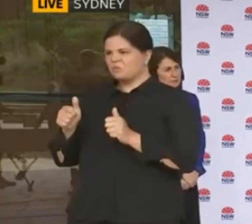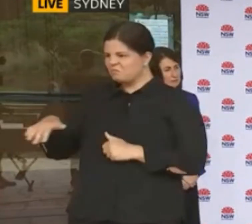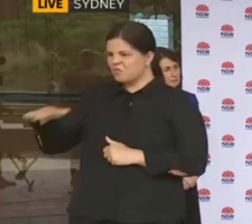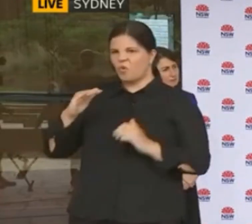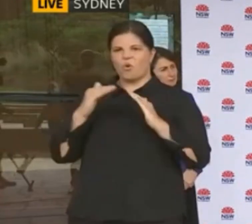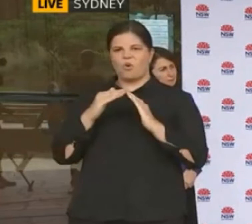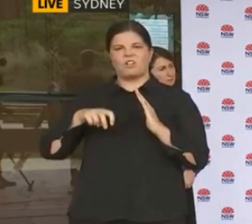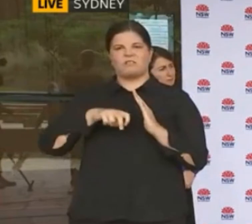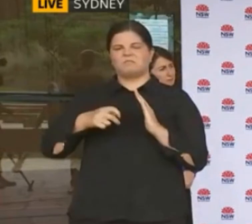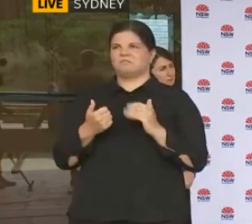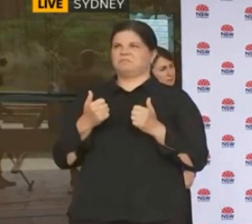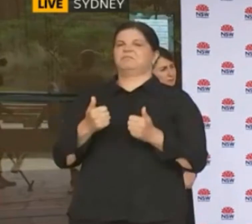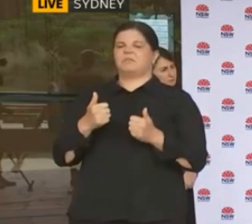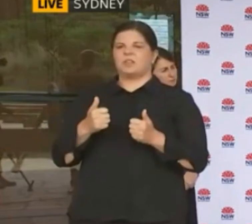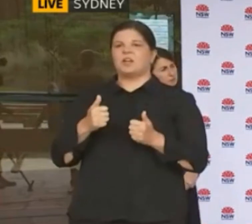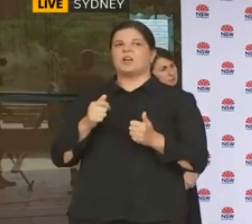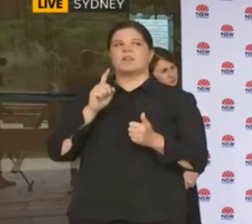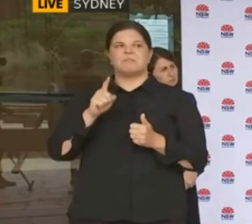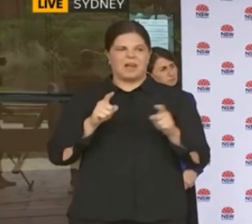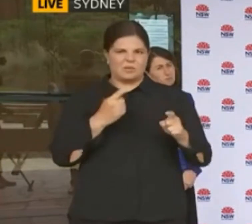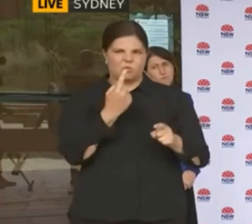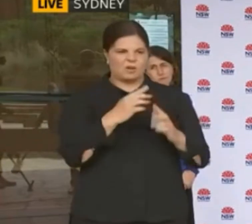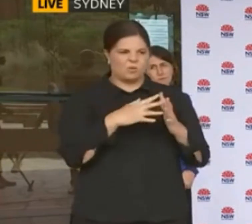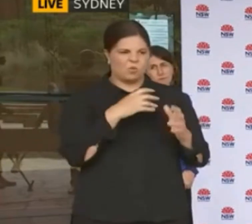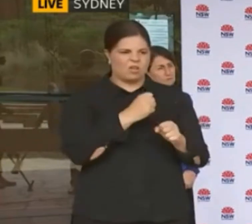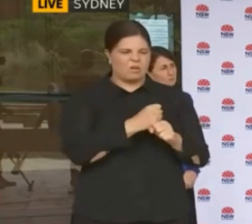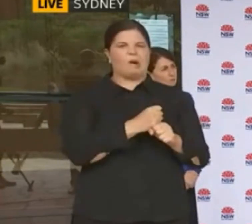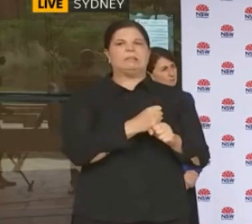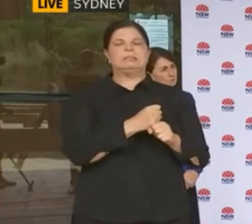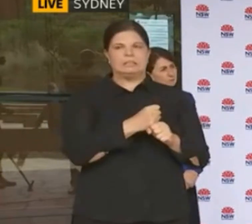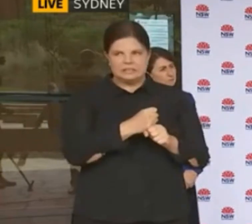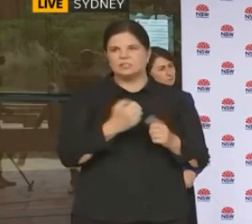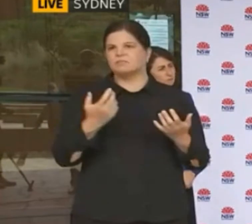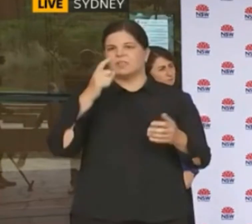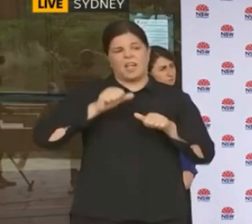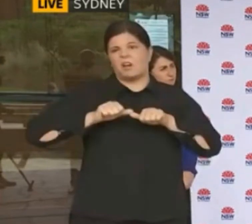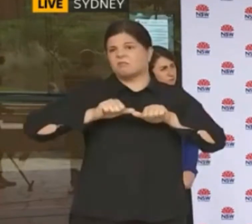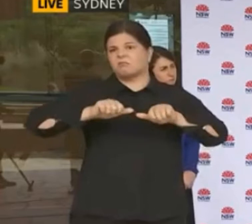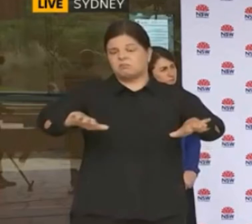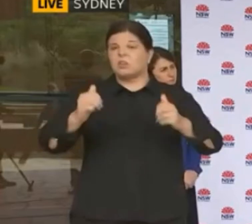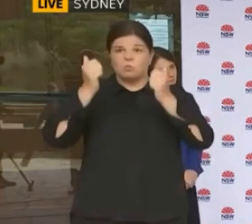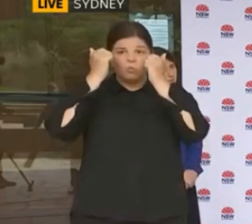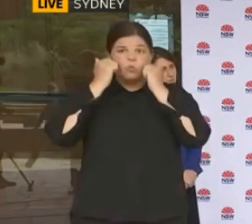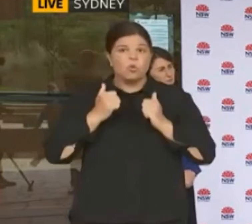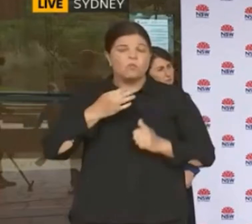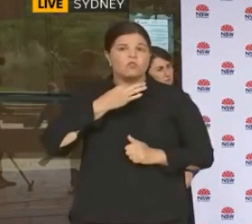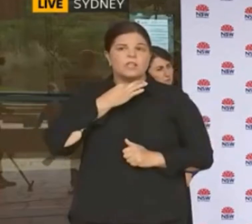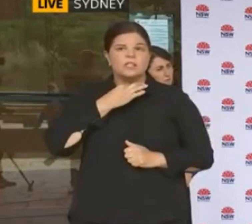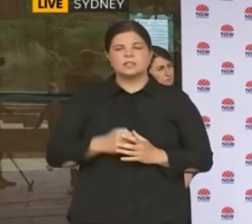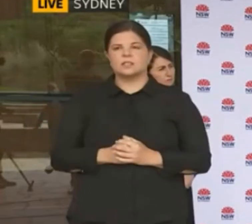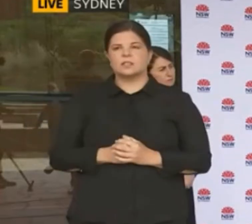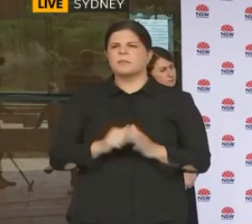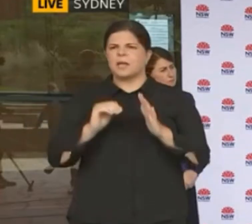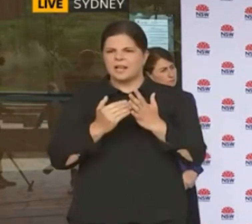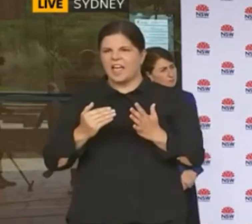all in isolation. This highlights how the situation can change quite rapidly, and that's why we're mentioning those cases. But those interviews